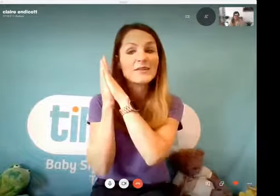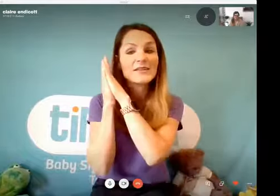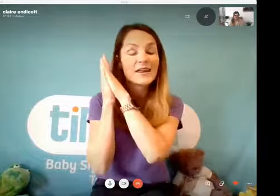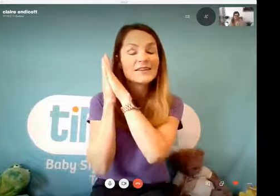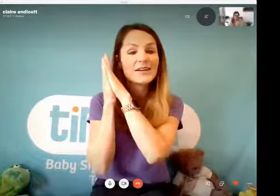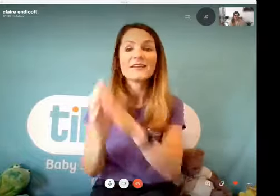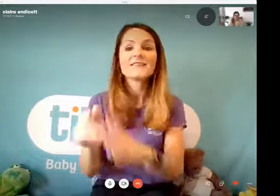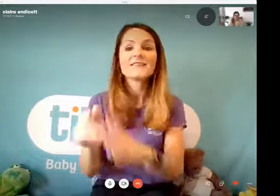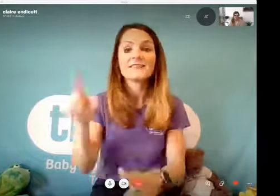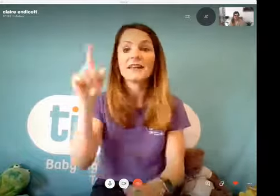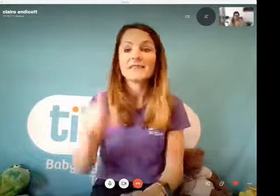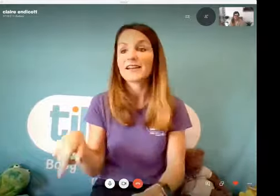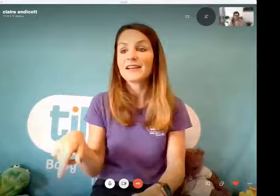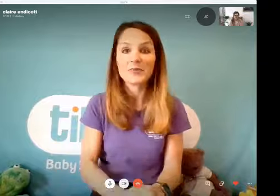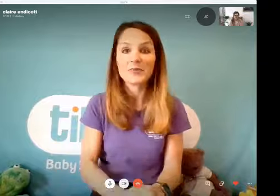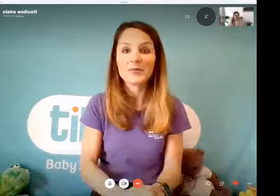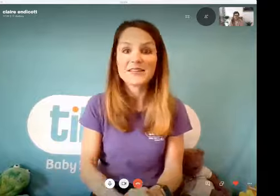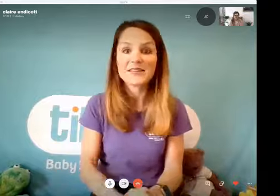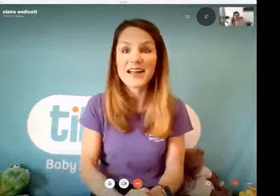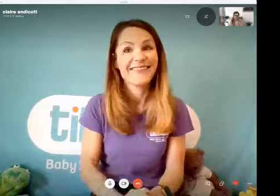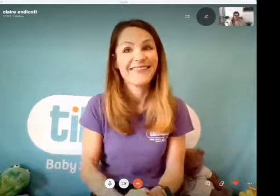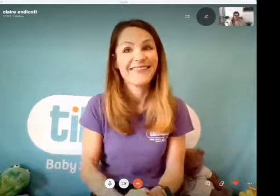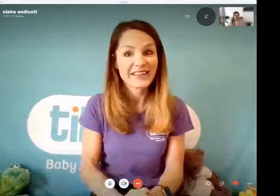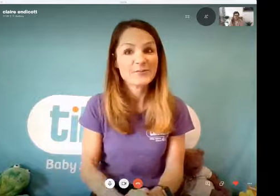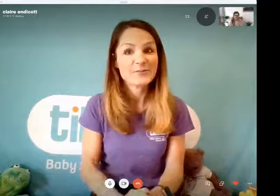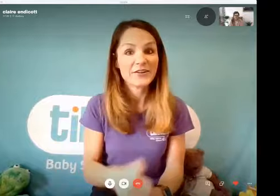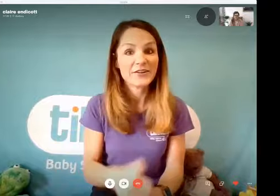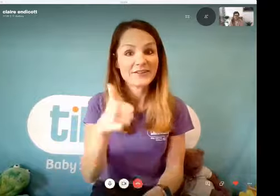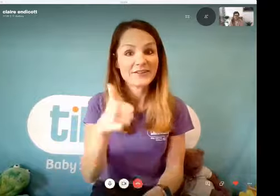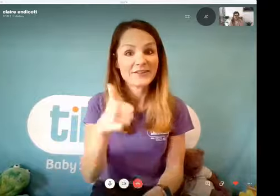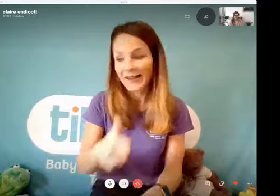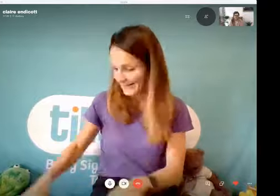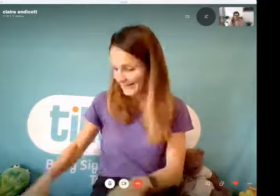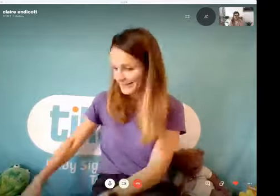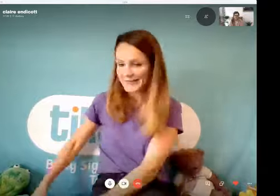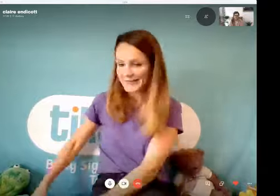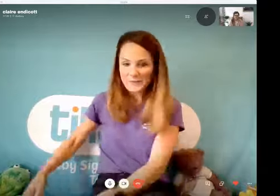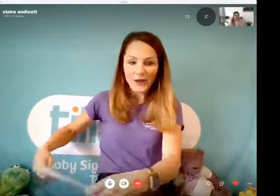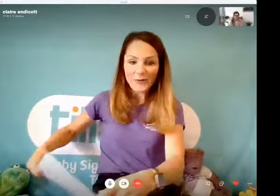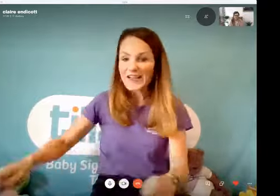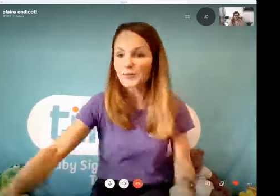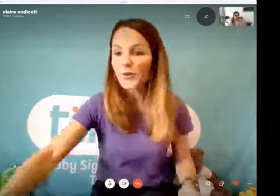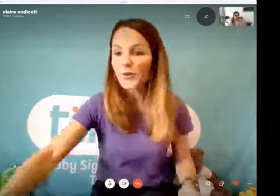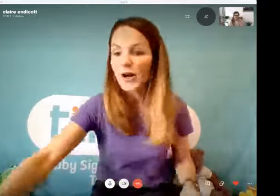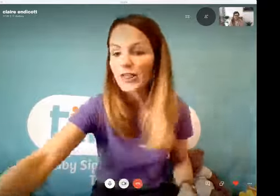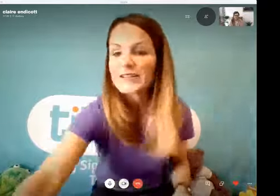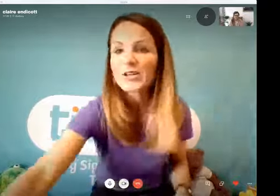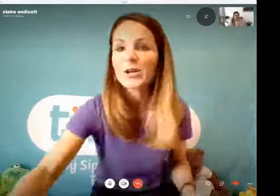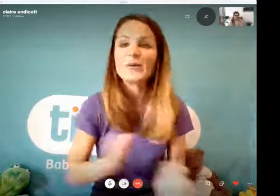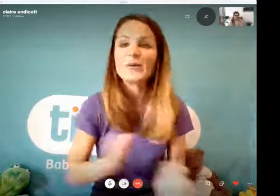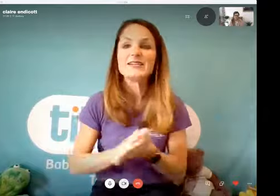tired and then stand at the bottom of the stairs. That's pretty good, isn't it? Okay, so what I thought I'd do is do a little song,